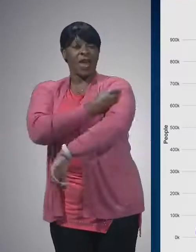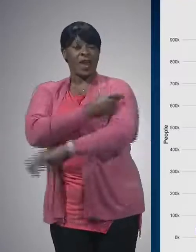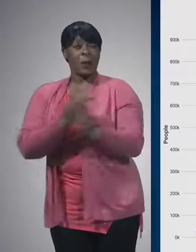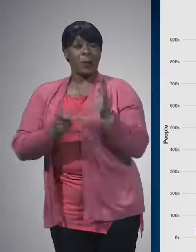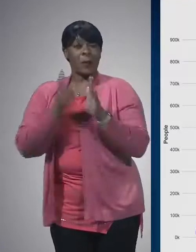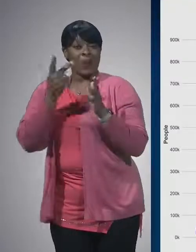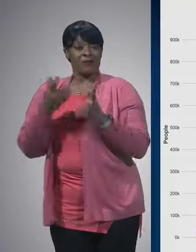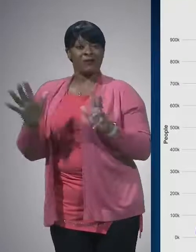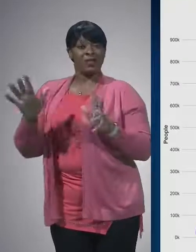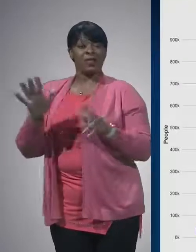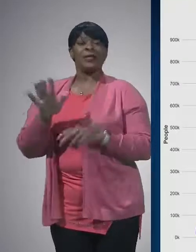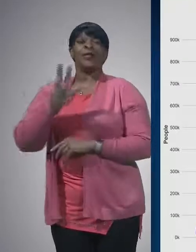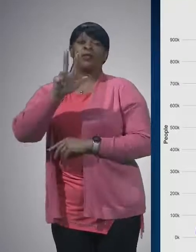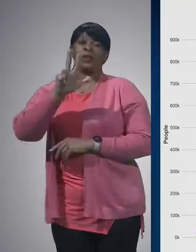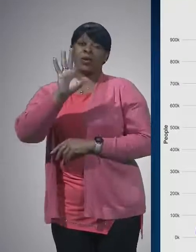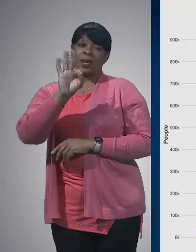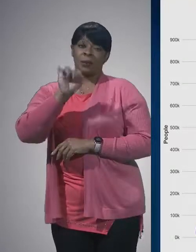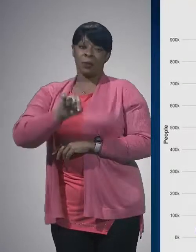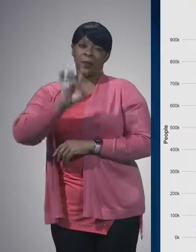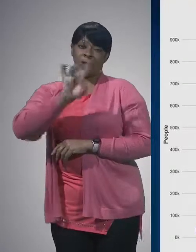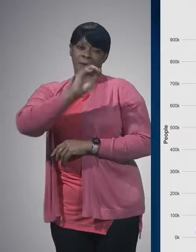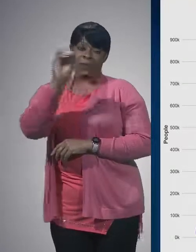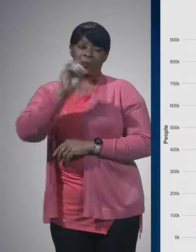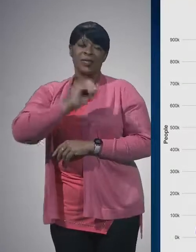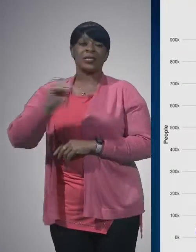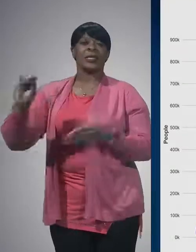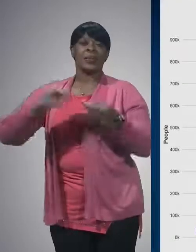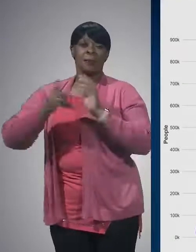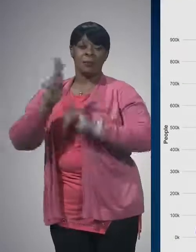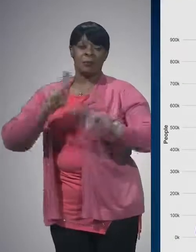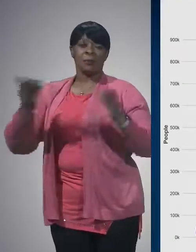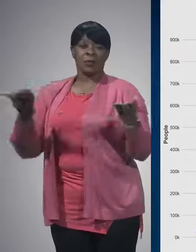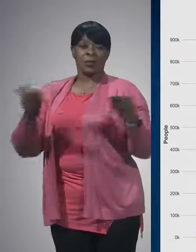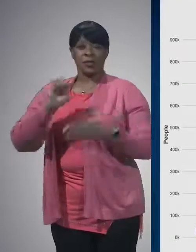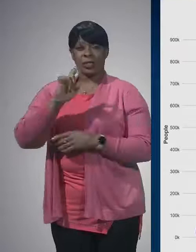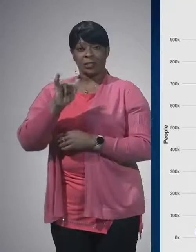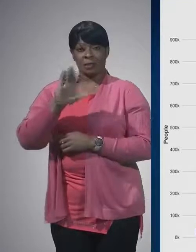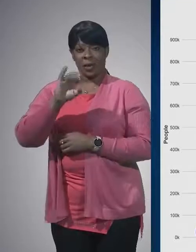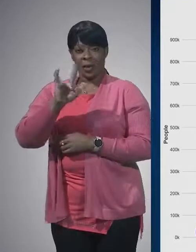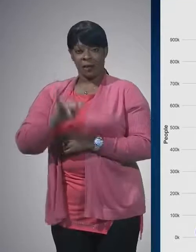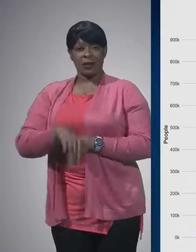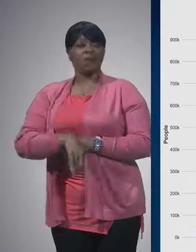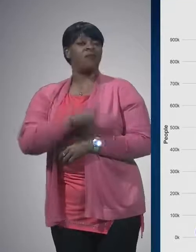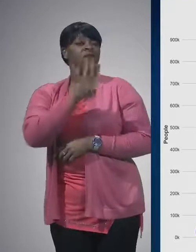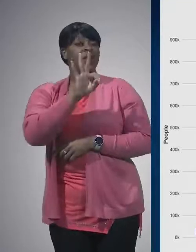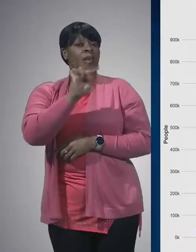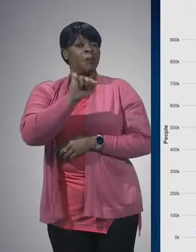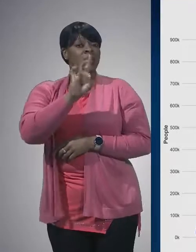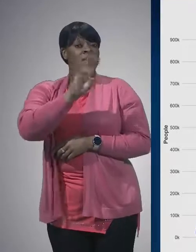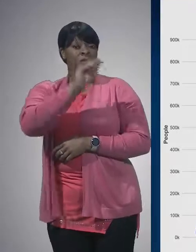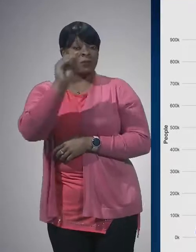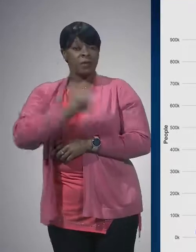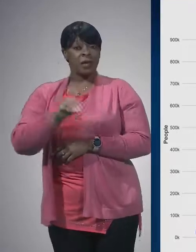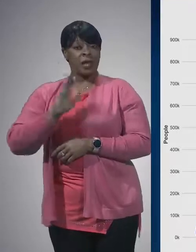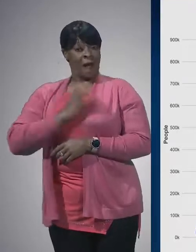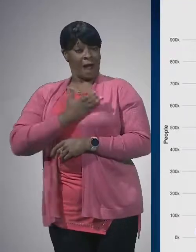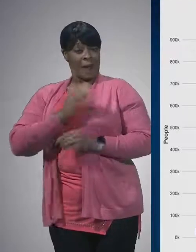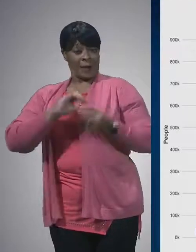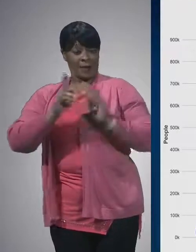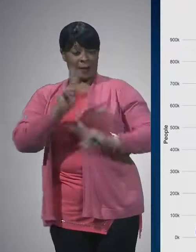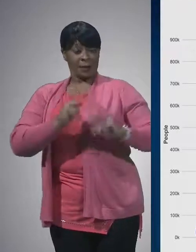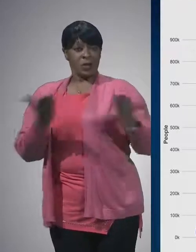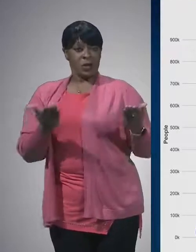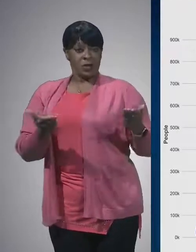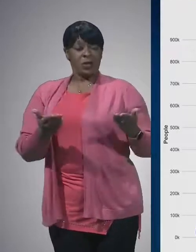series sits at 39.8% of the population, and 49.7% of our Shelby County